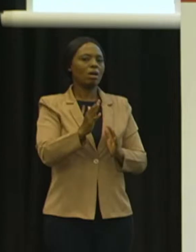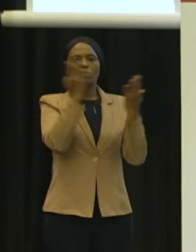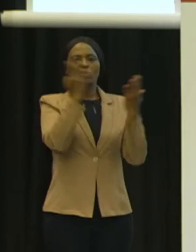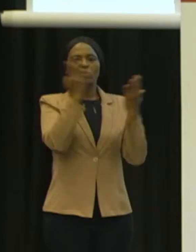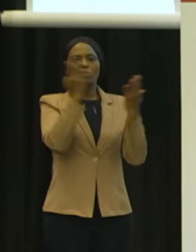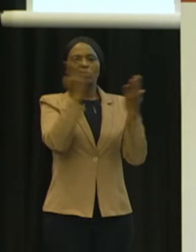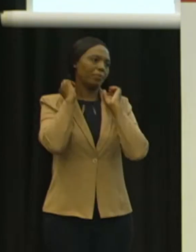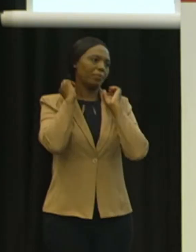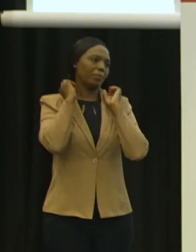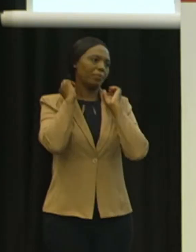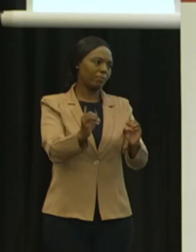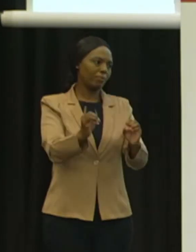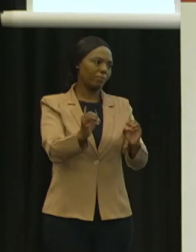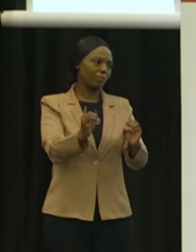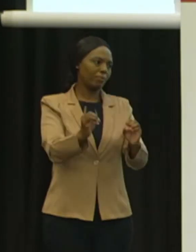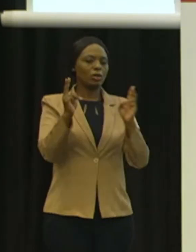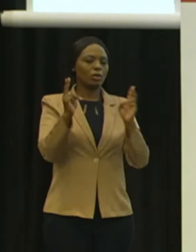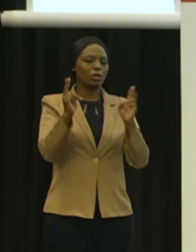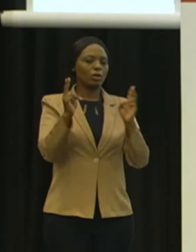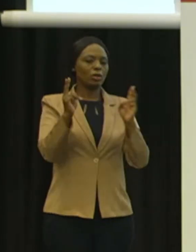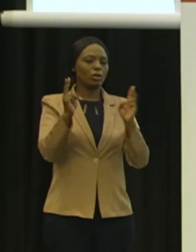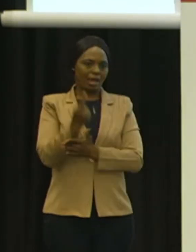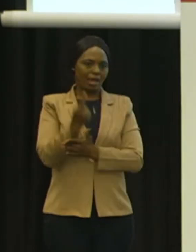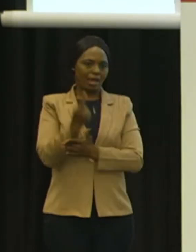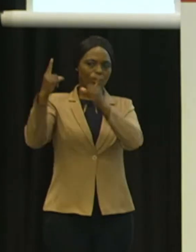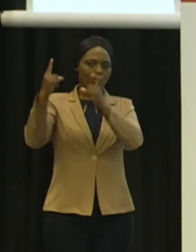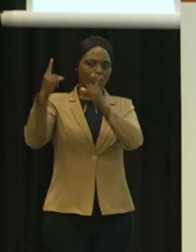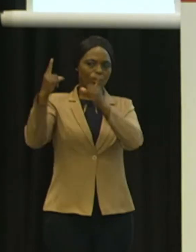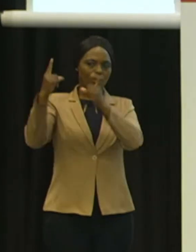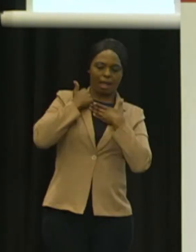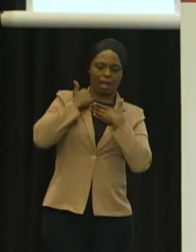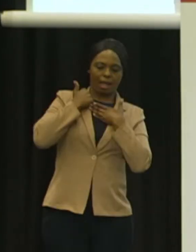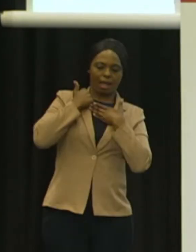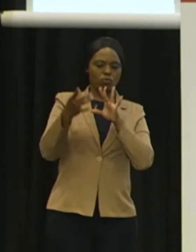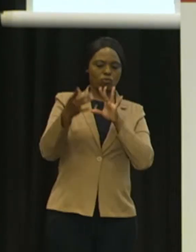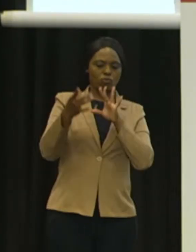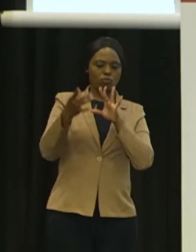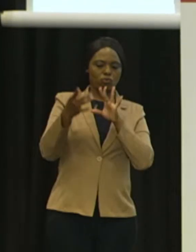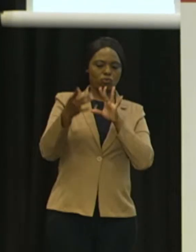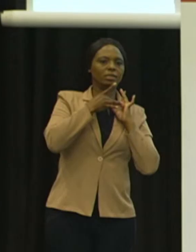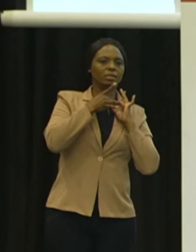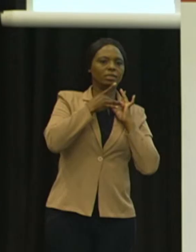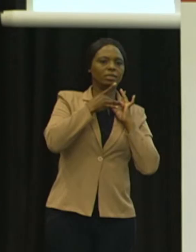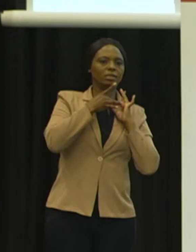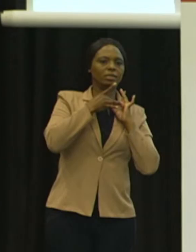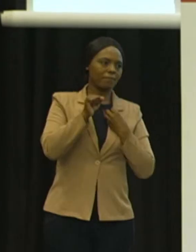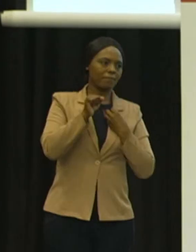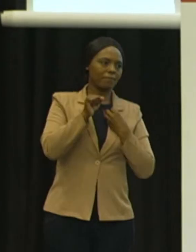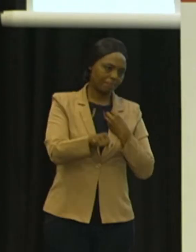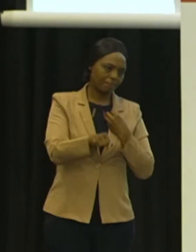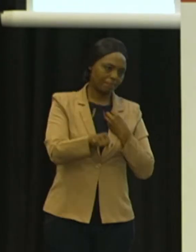commitment from the Human Rights Commission that they will assist to link us up with some of those